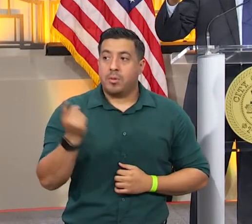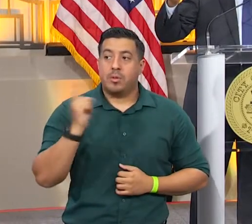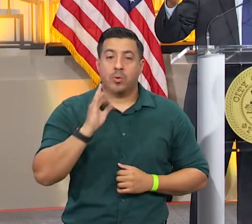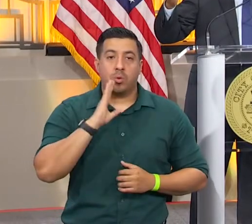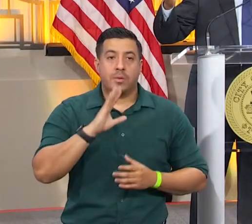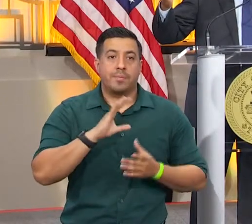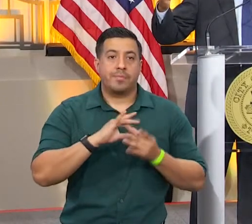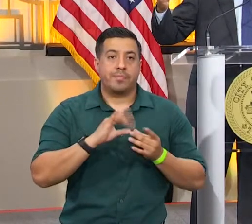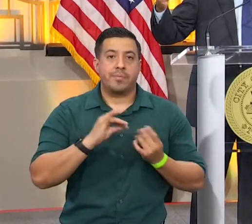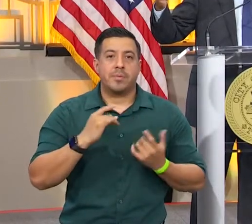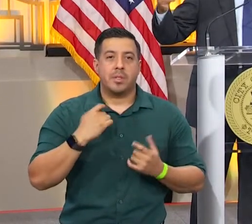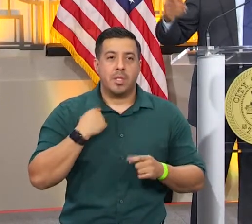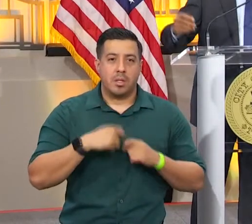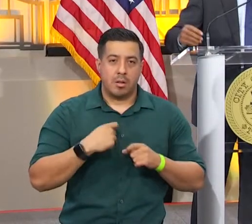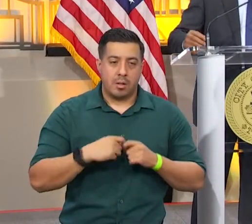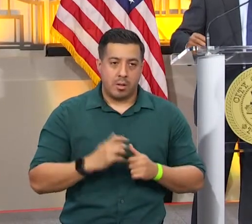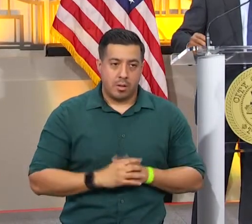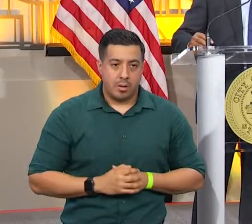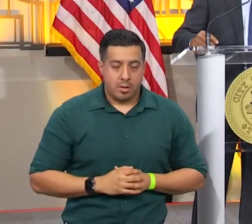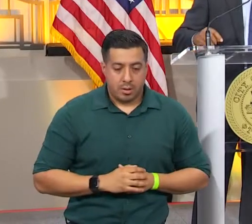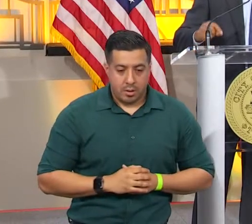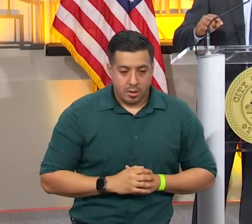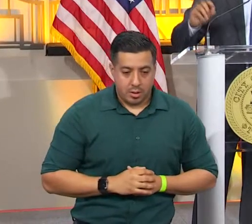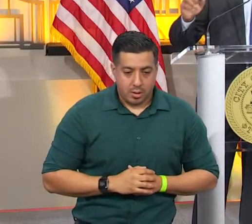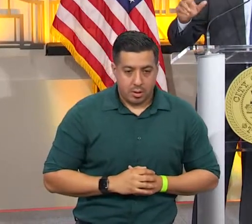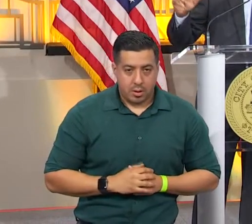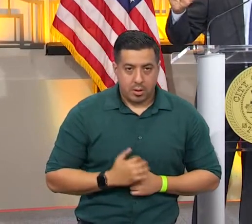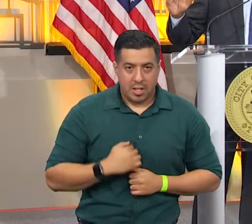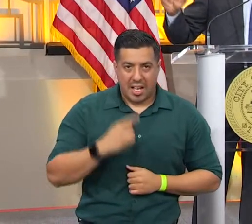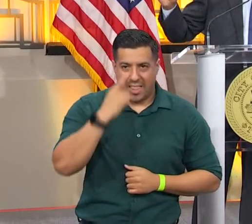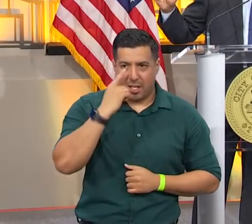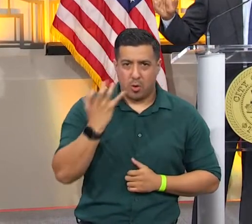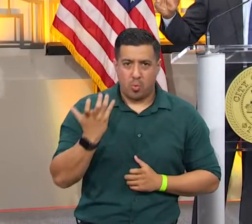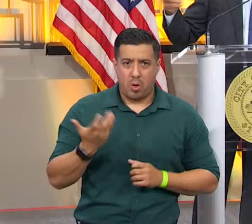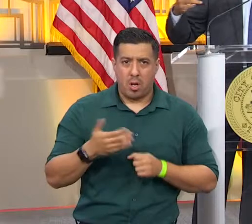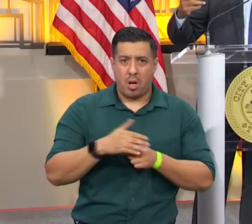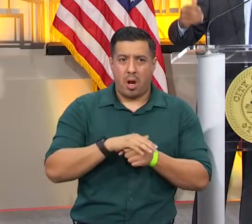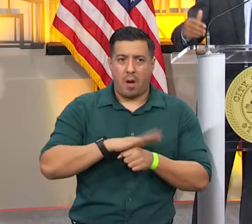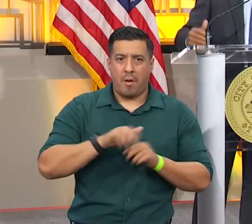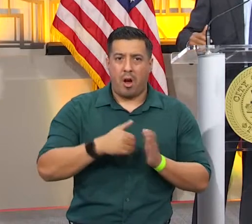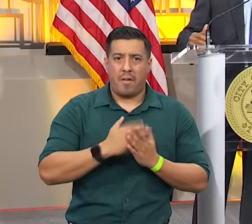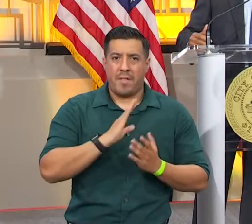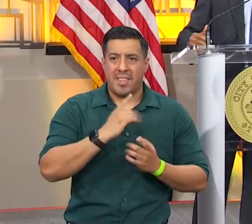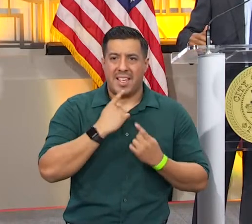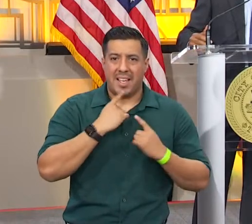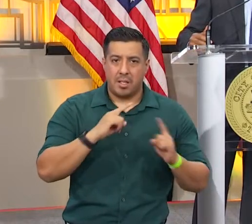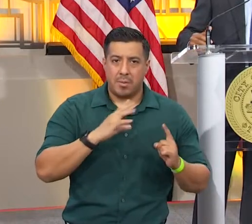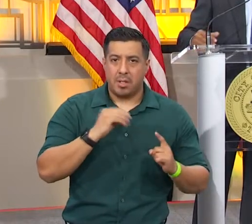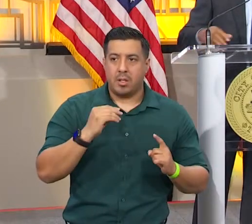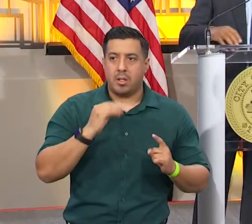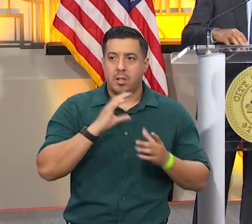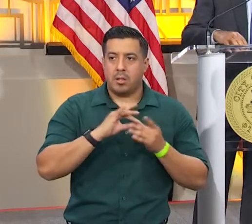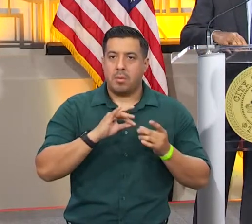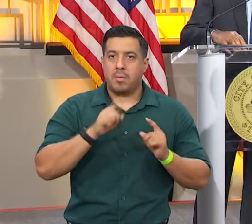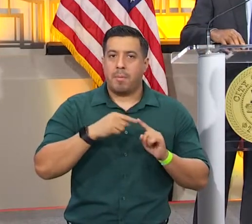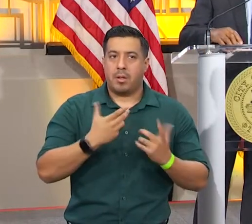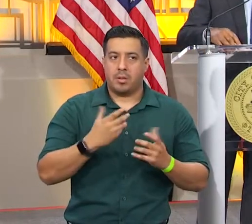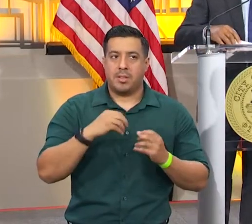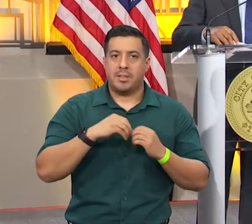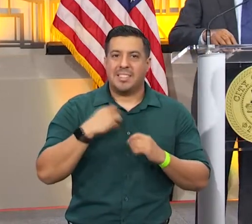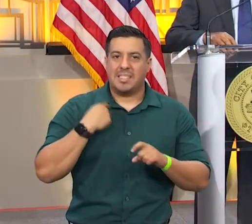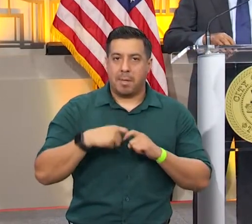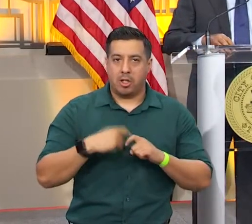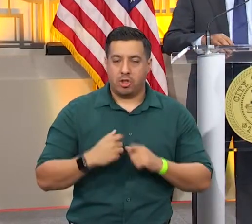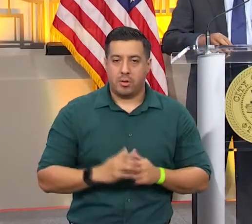Arturo, if you'll just come in and I think they want you to cover the Axiom announcement and just speak about it in Spanish.